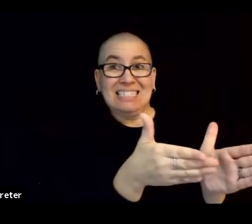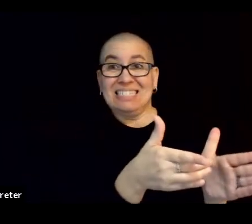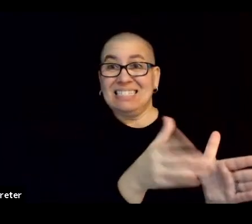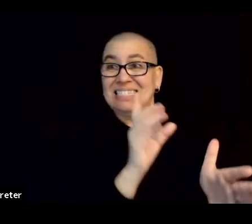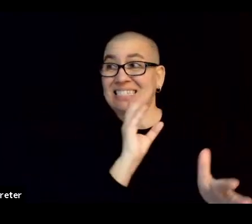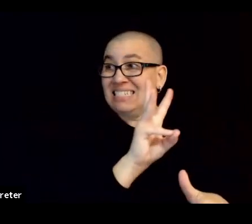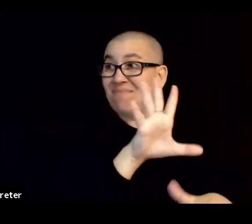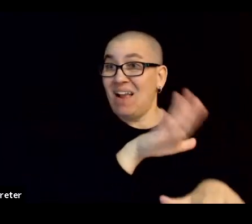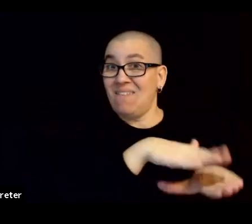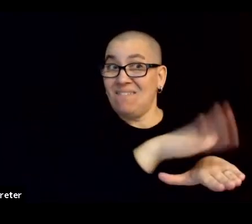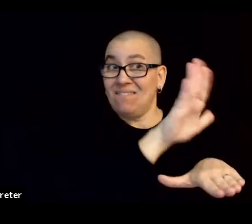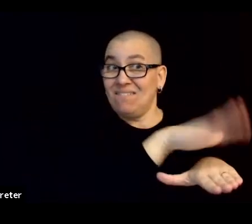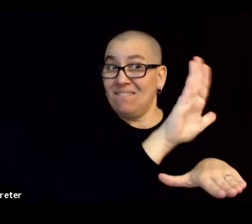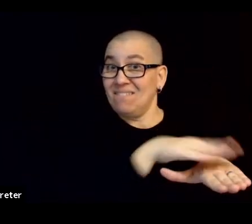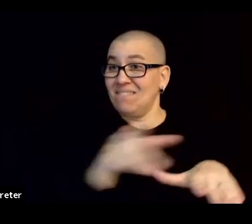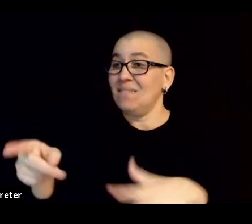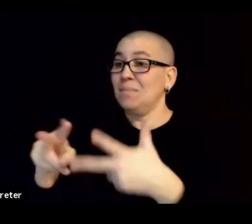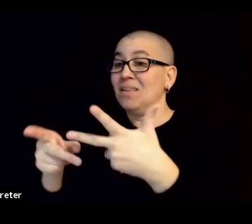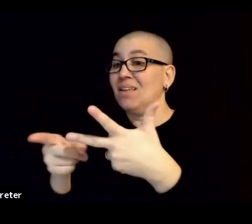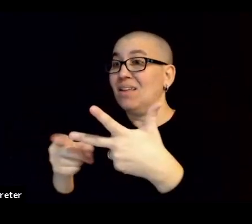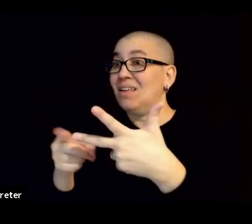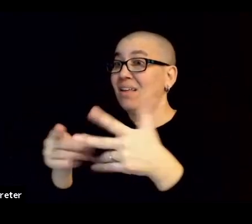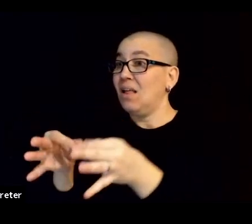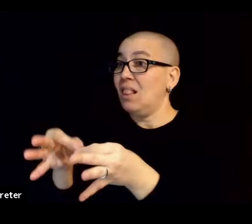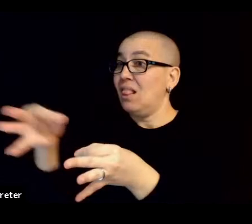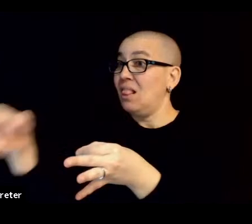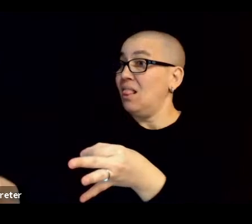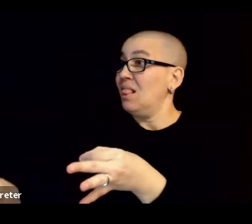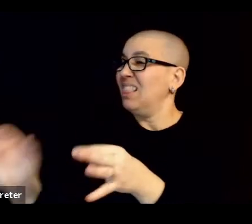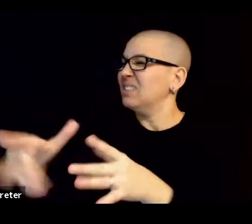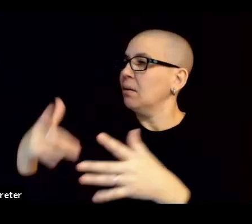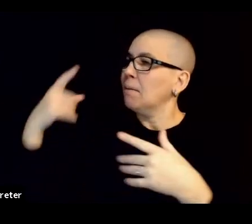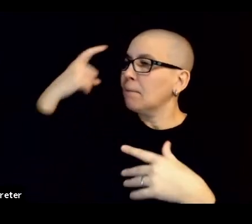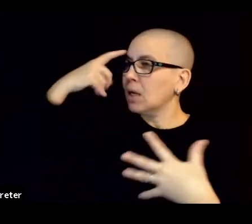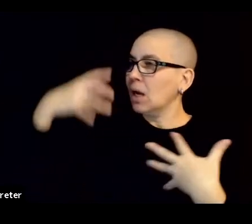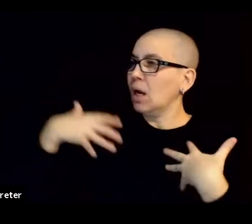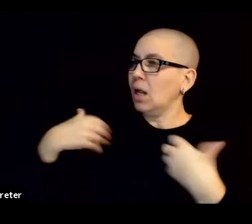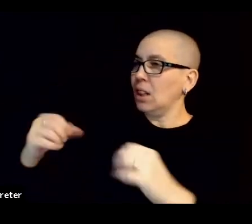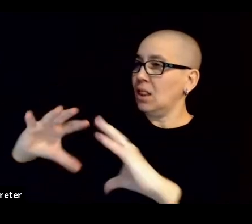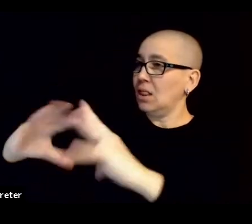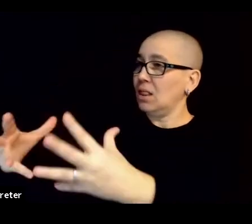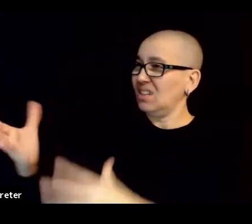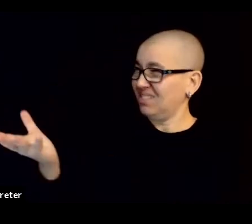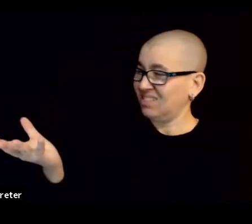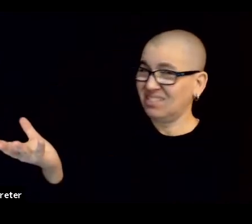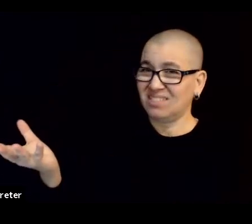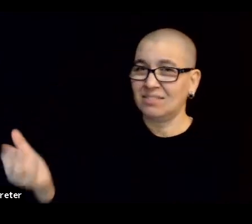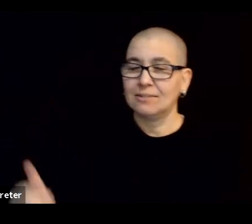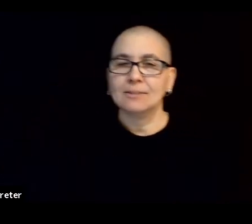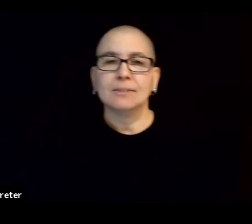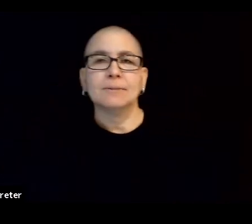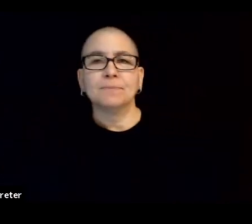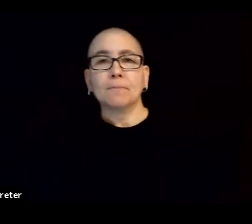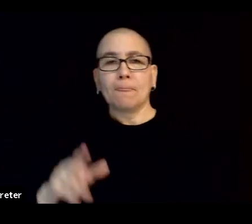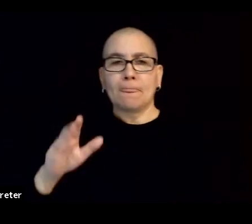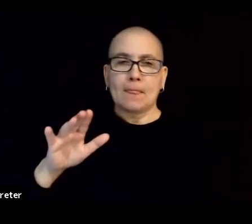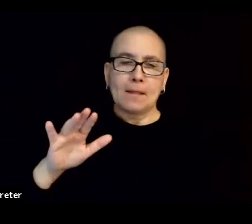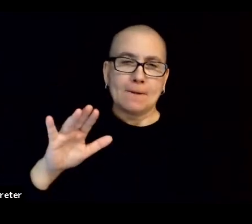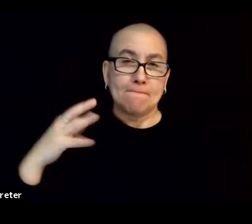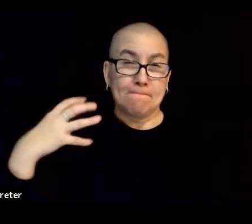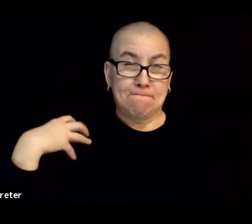are eligible? We are continuing to allocate vaccine for phase 1A. And so